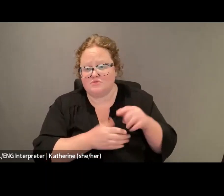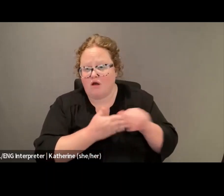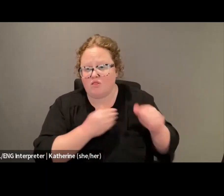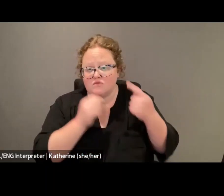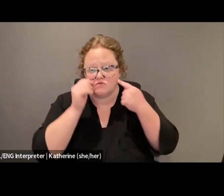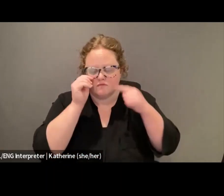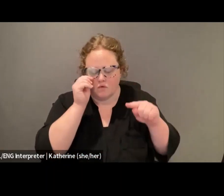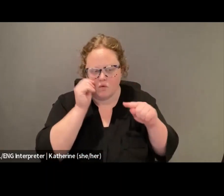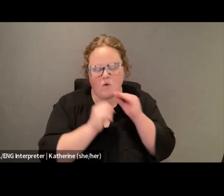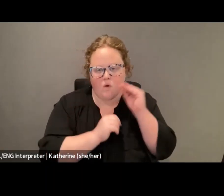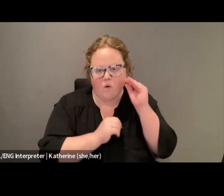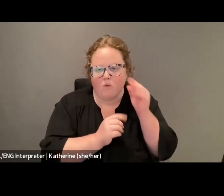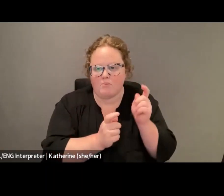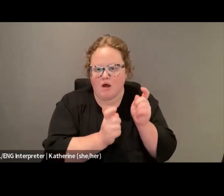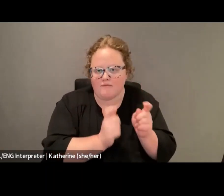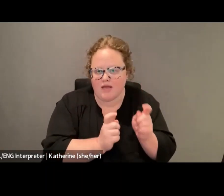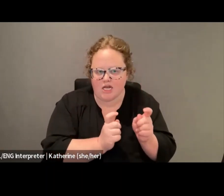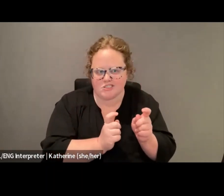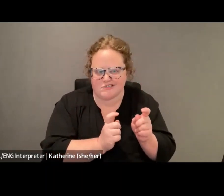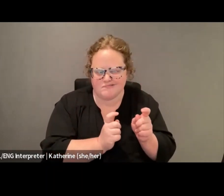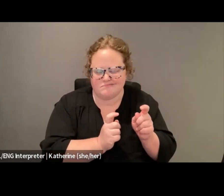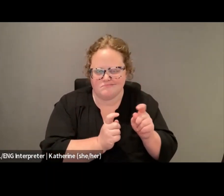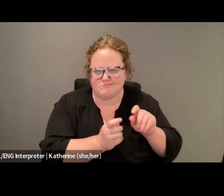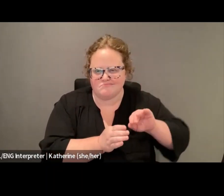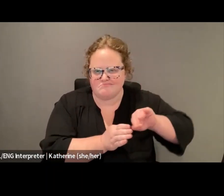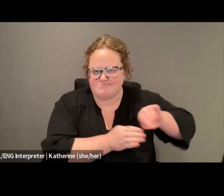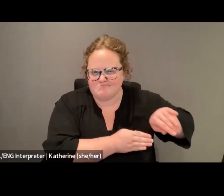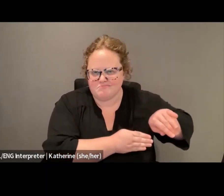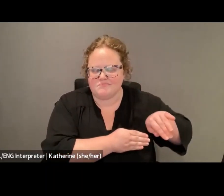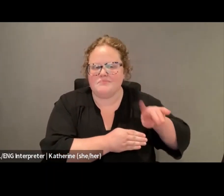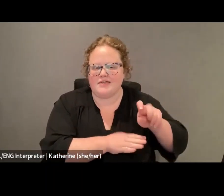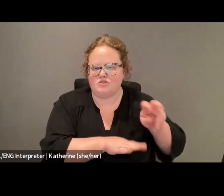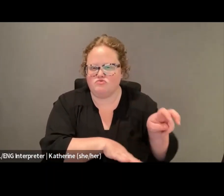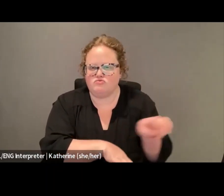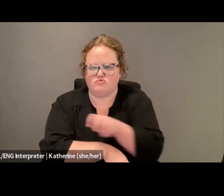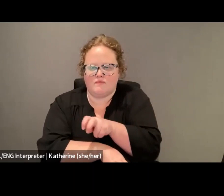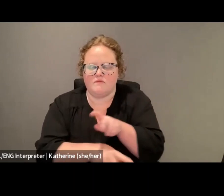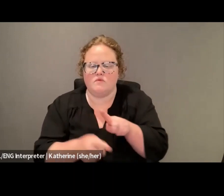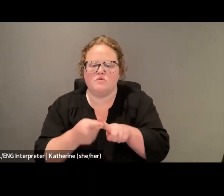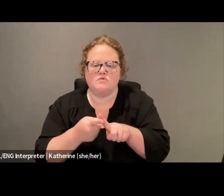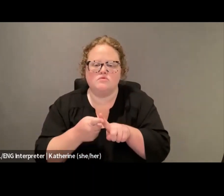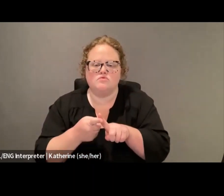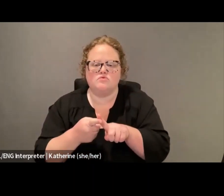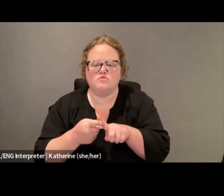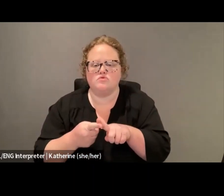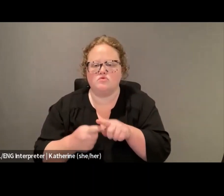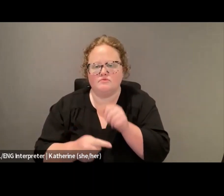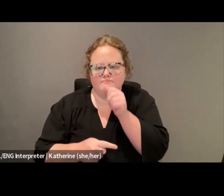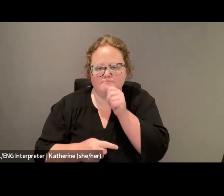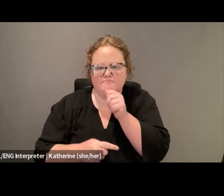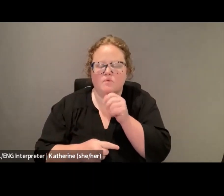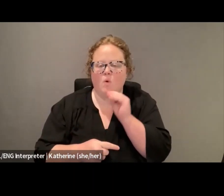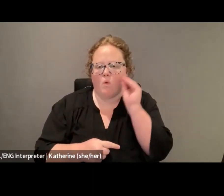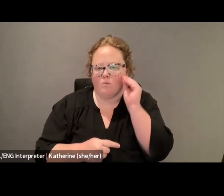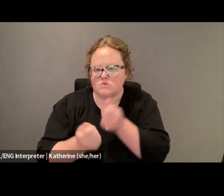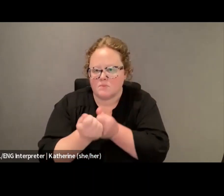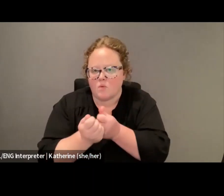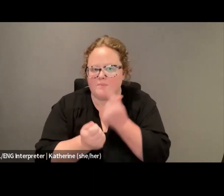that to personal supports because I need more paid support than we originally planned for at the